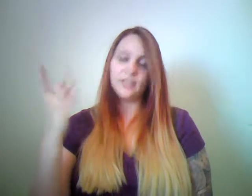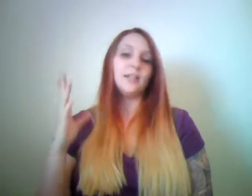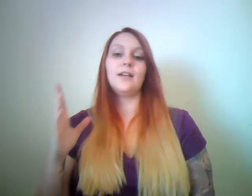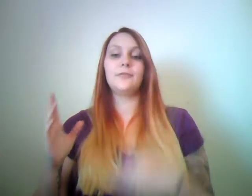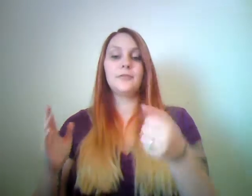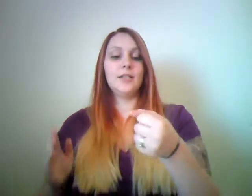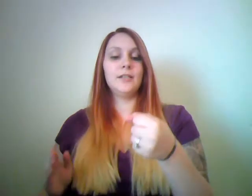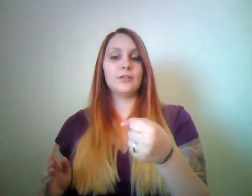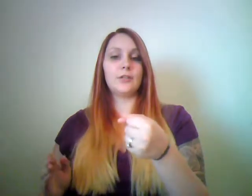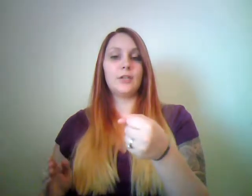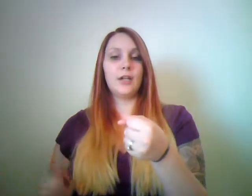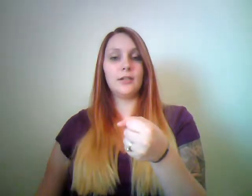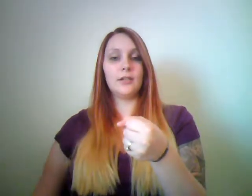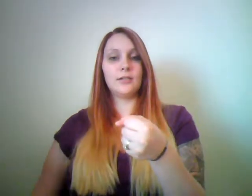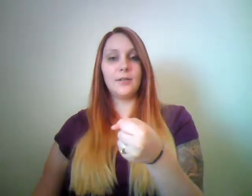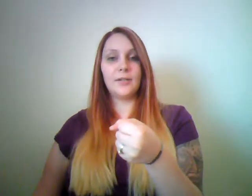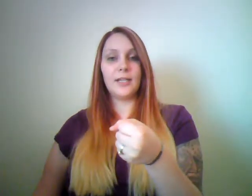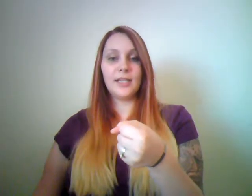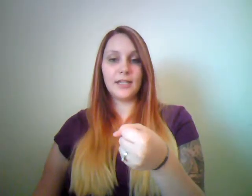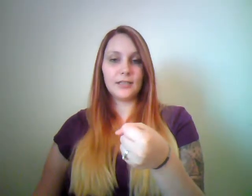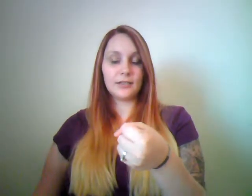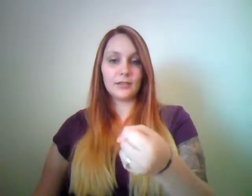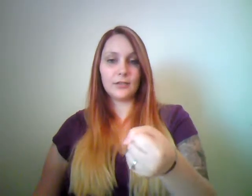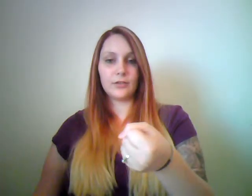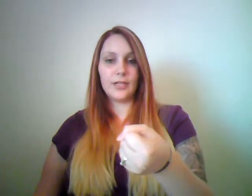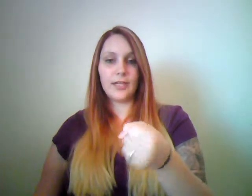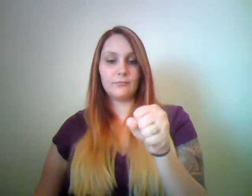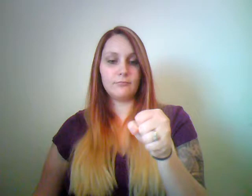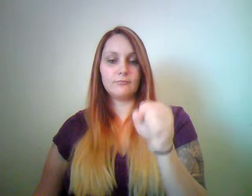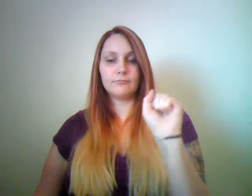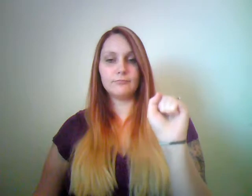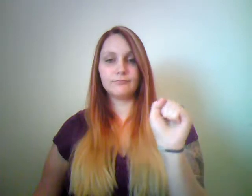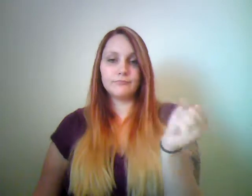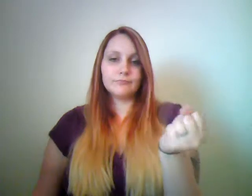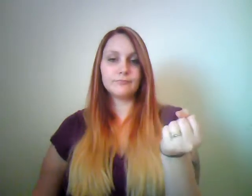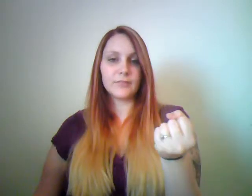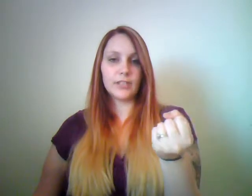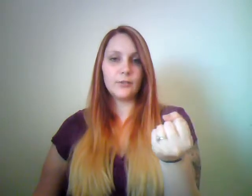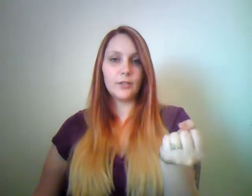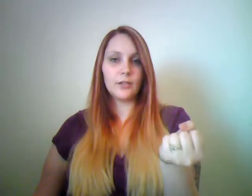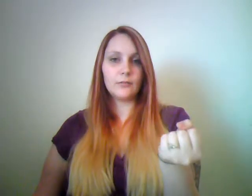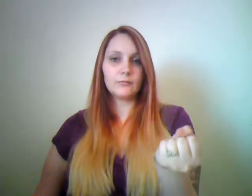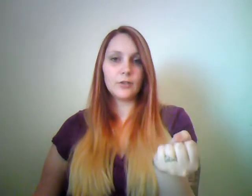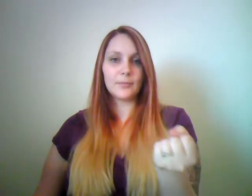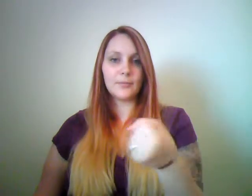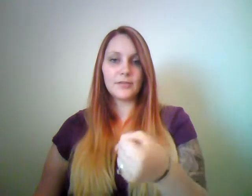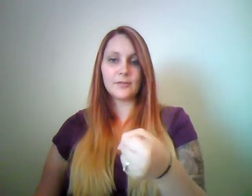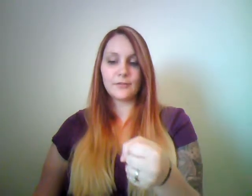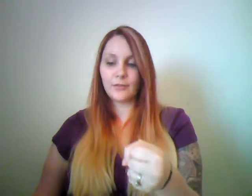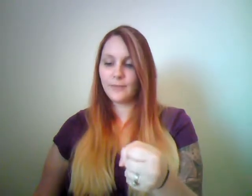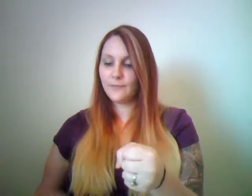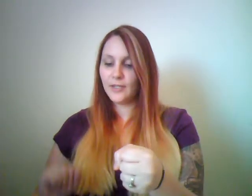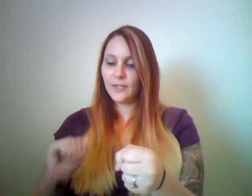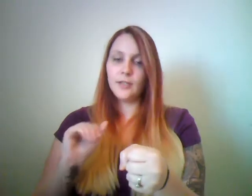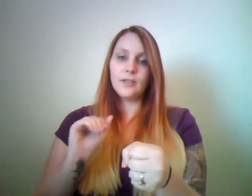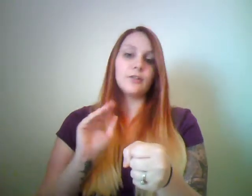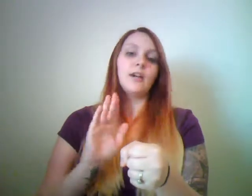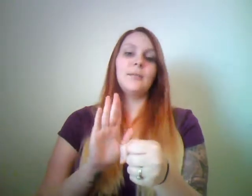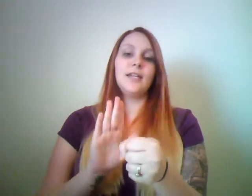enough. So your non-dominant hand is going to create, like you would on rock, paper, scissors, okay? Your dominant hand